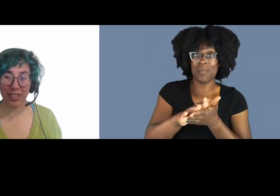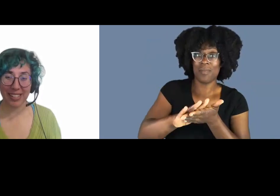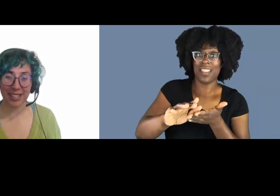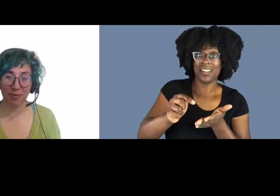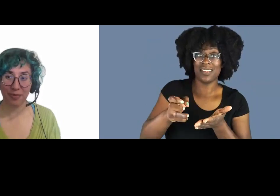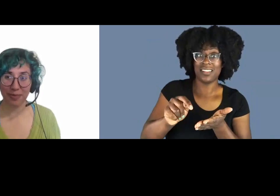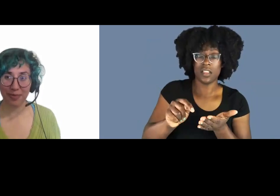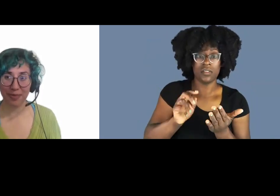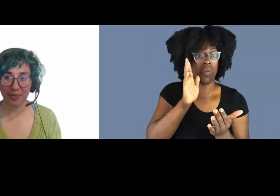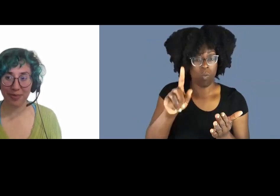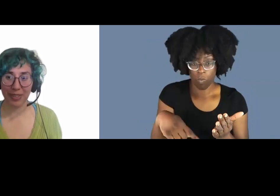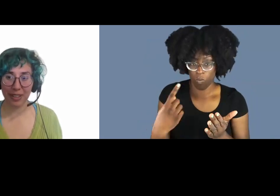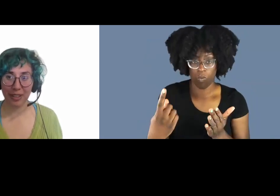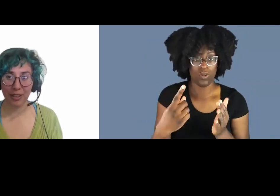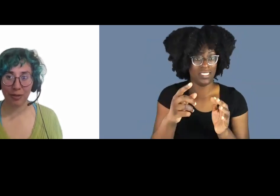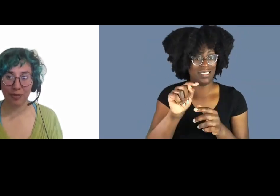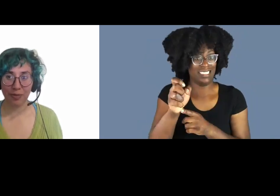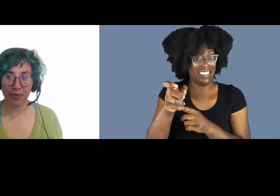Next slide, please.